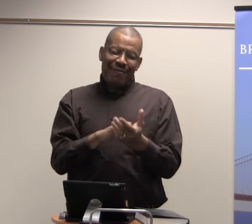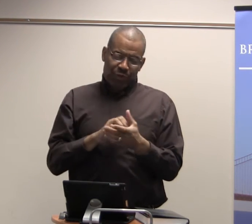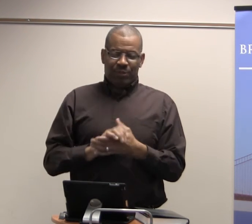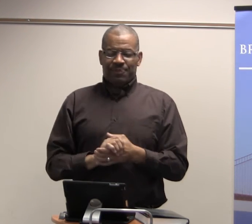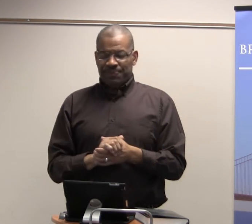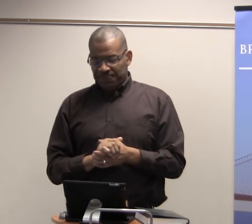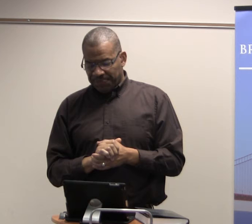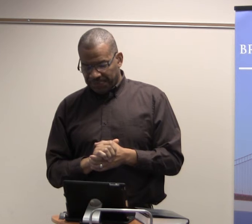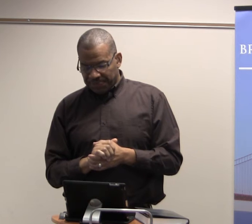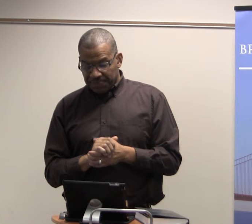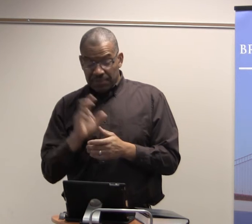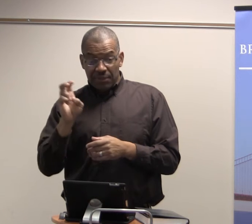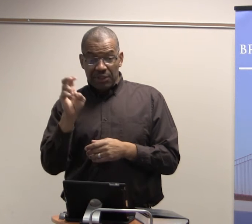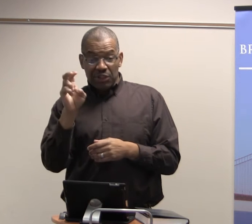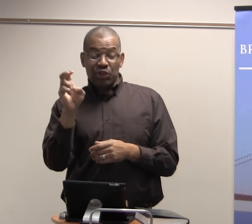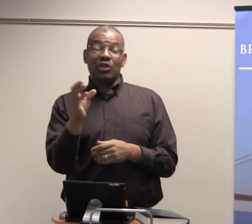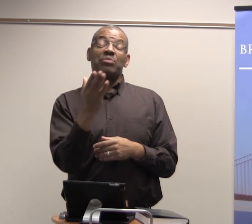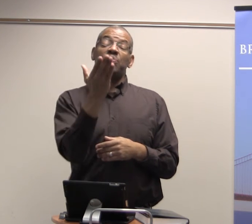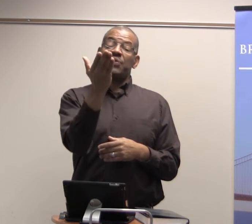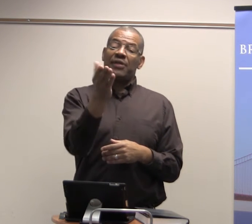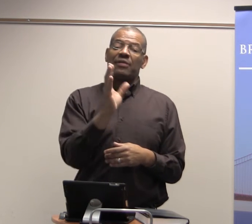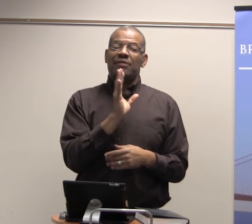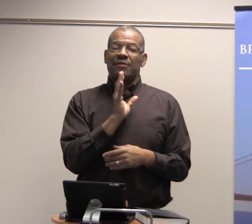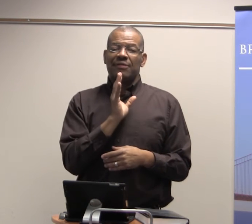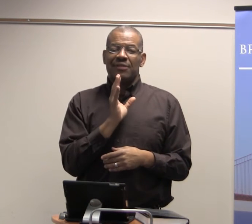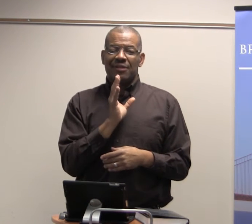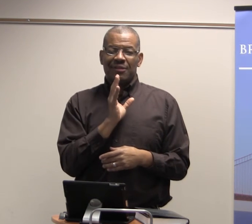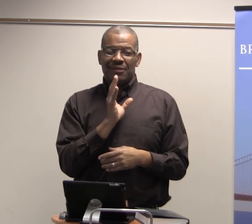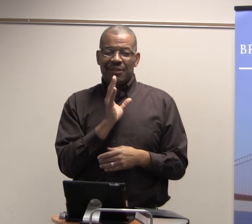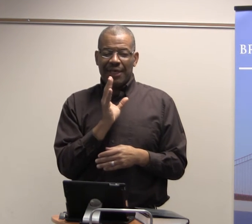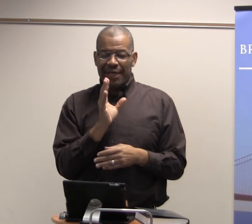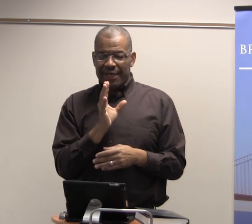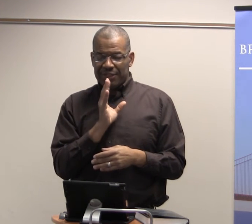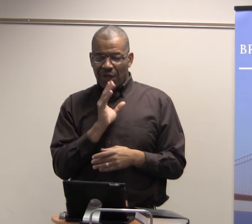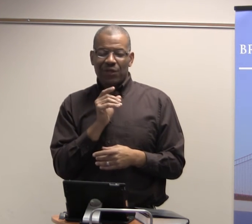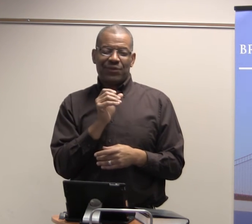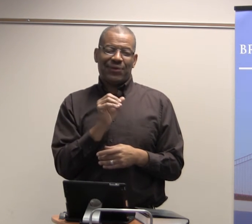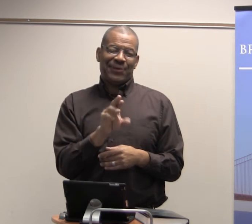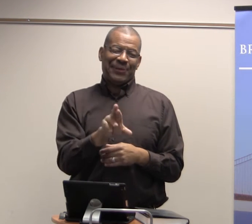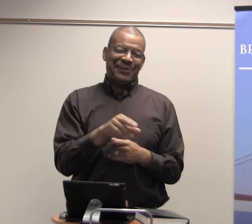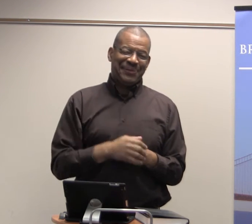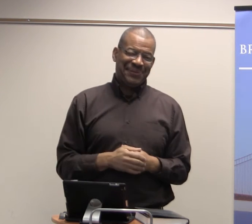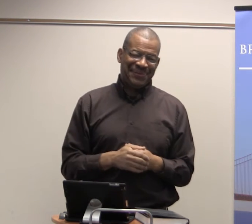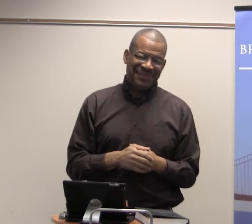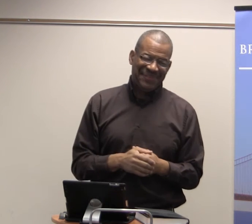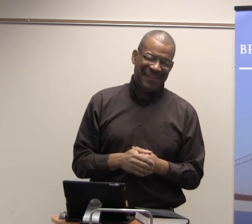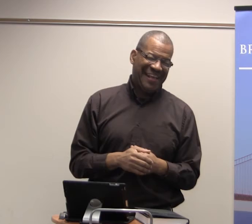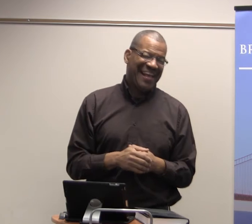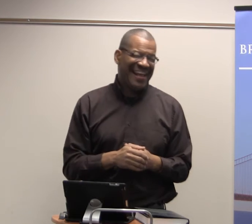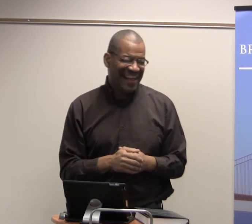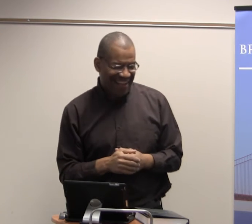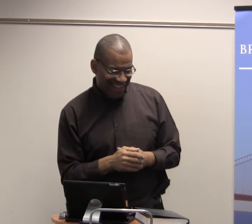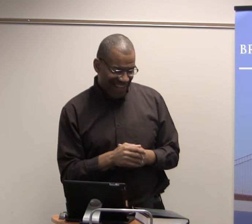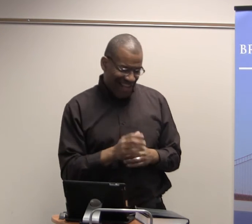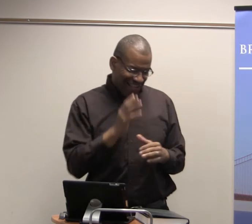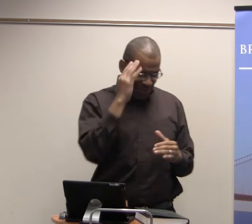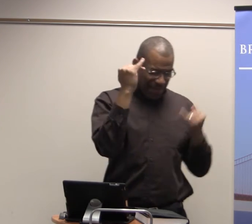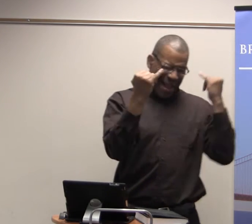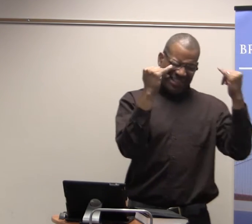evil. The serpent was there, and it talked to her. Can you imagine